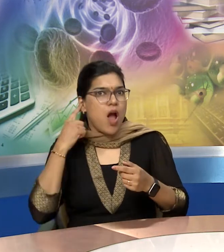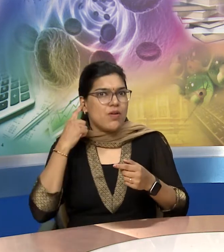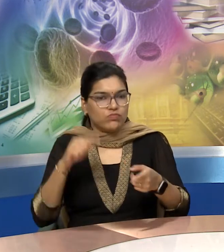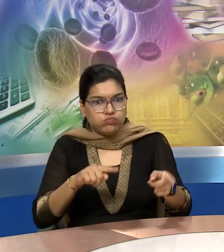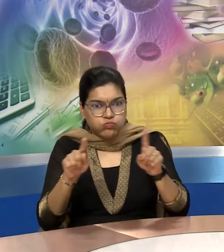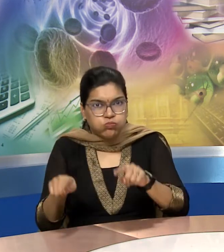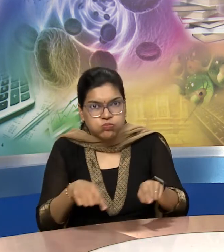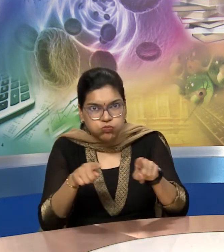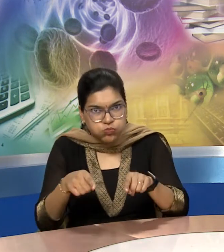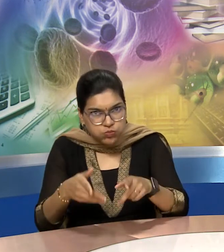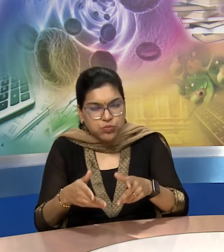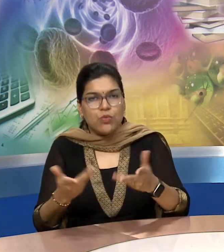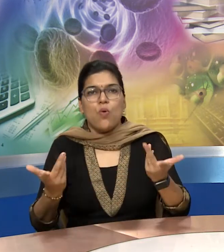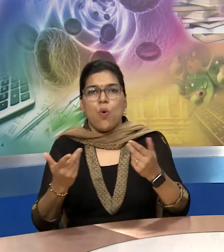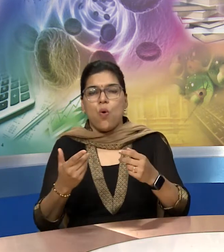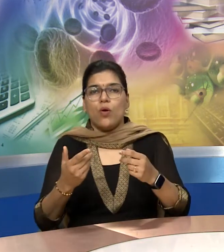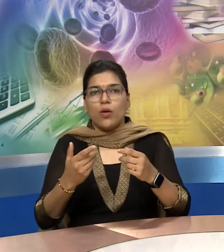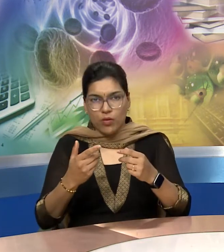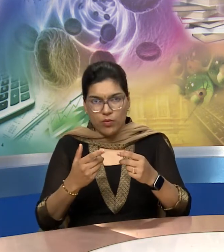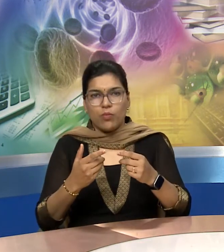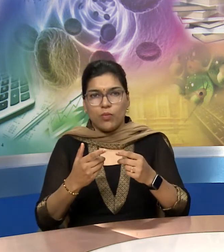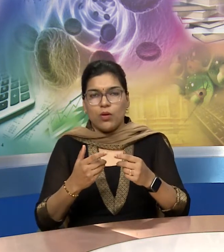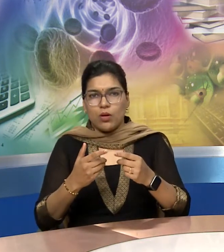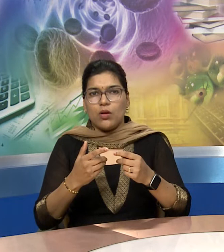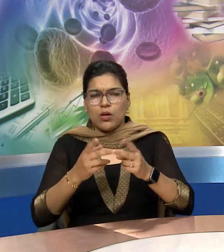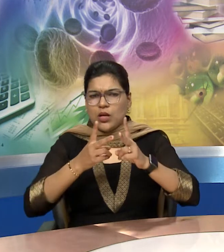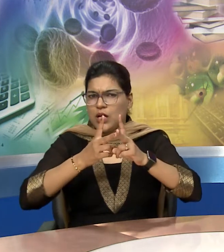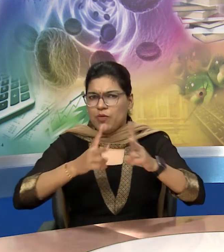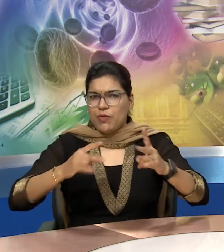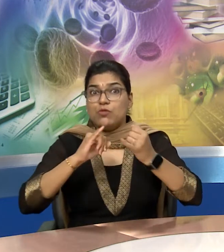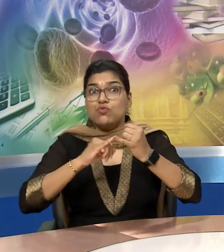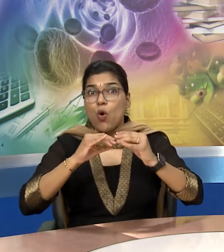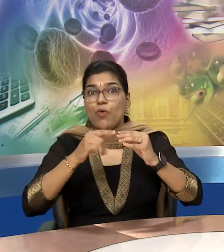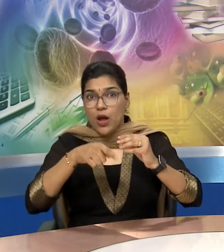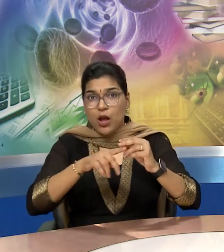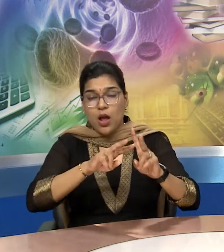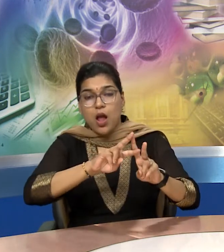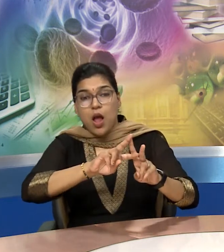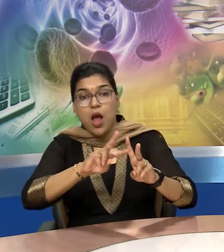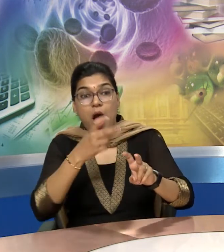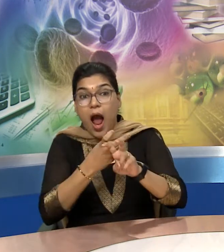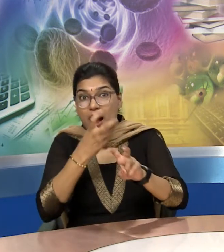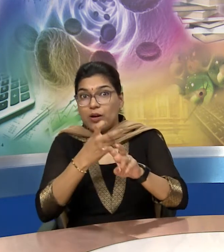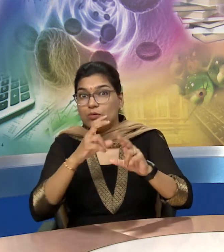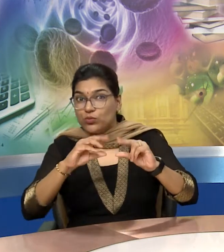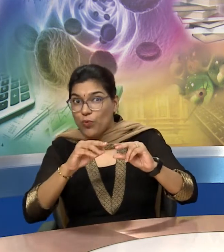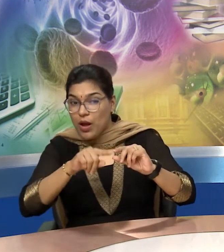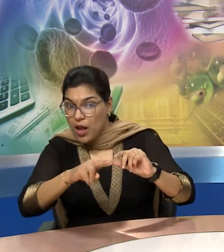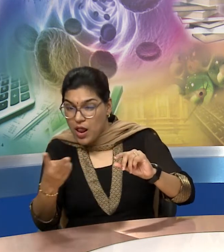So these materials can be CD, hard disk, pen drive, all those materials which are